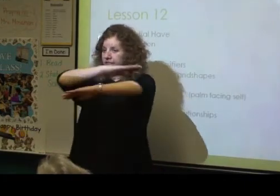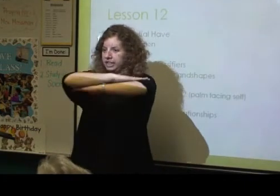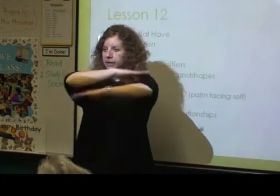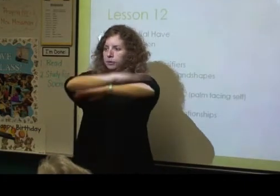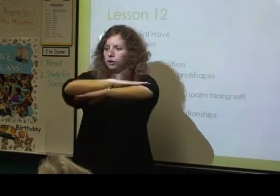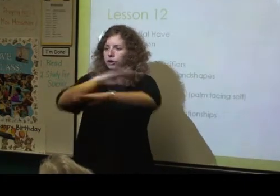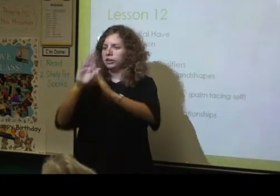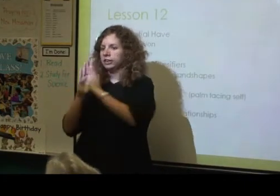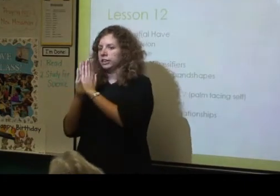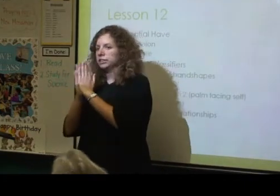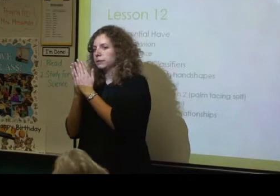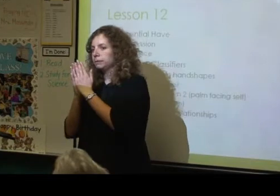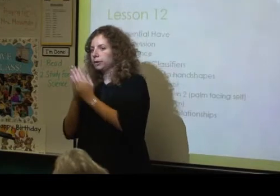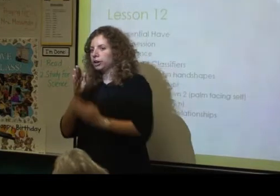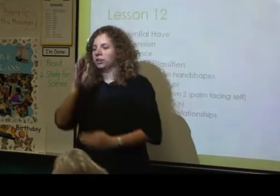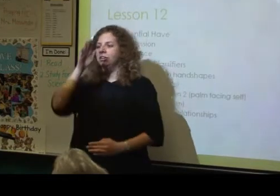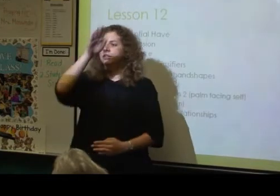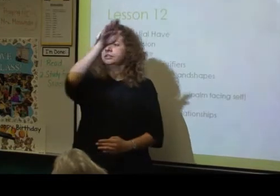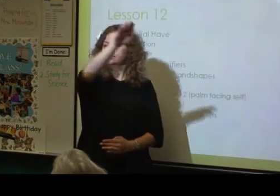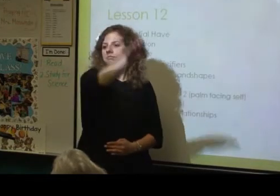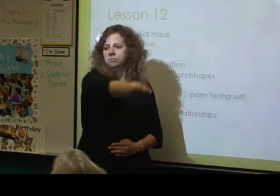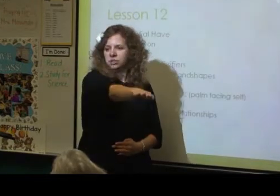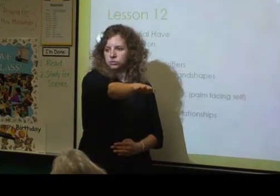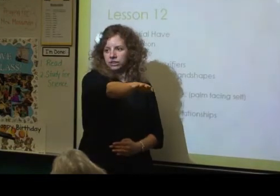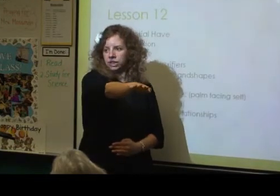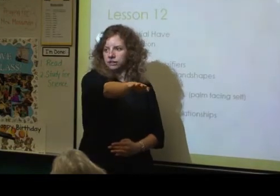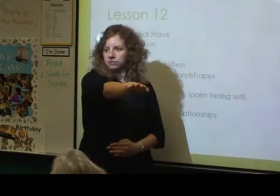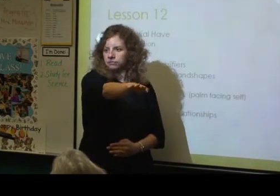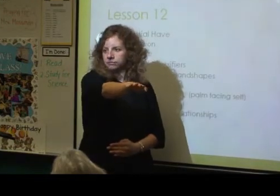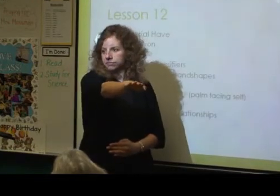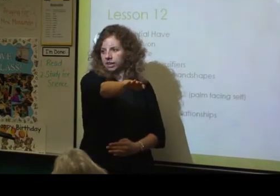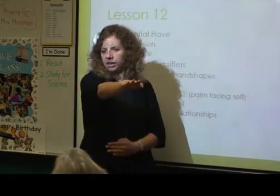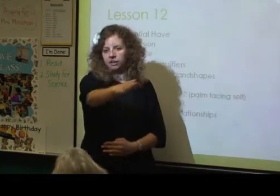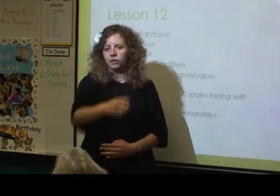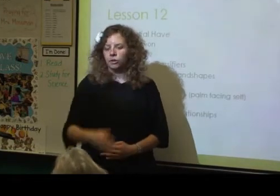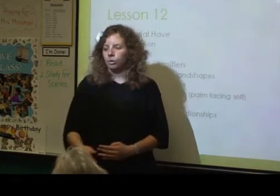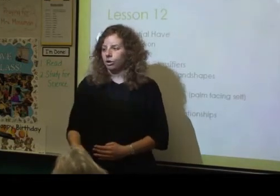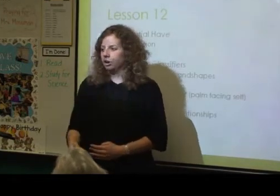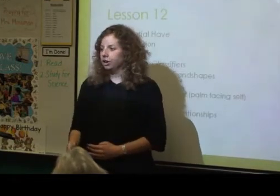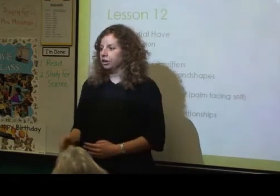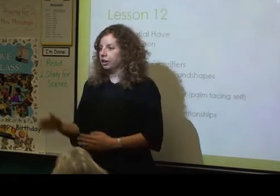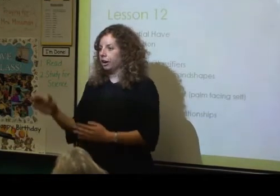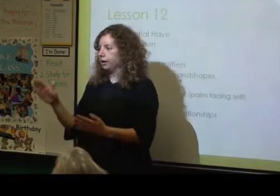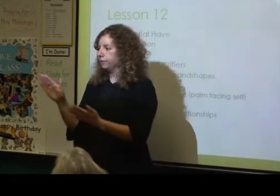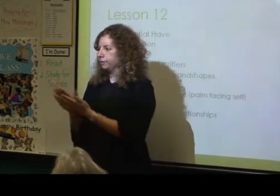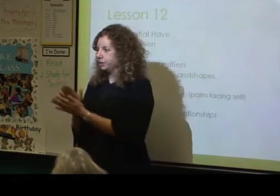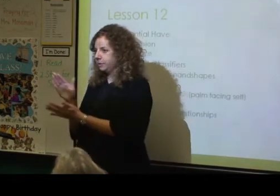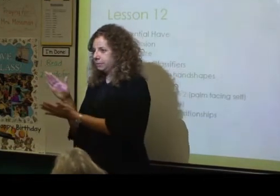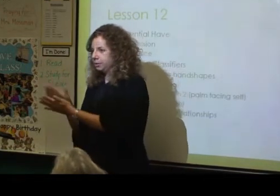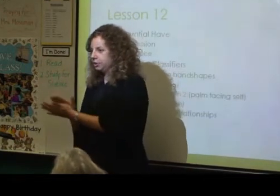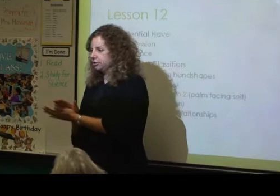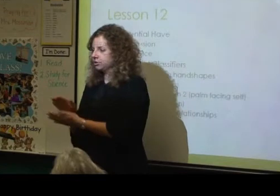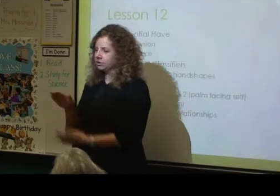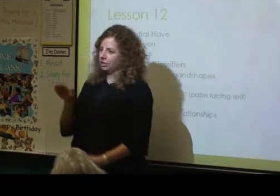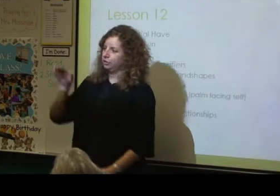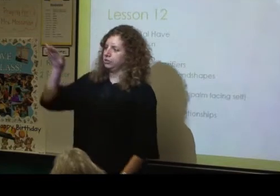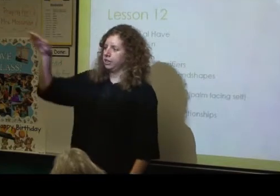the table is my book. It's right there. Okay. Or these papers, can you set